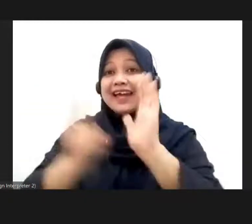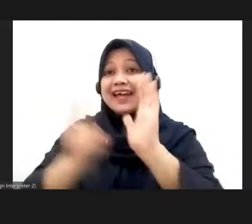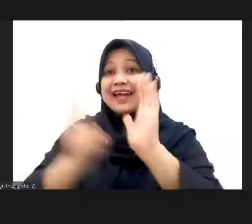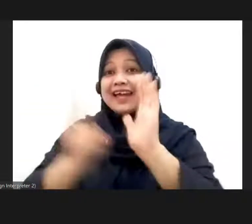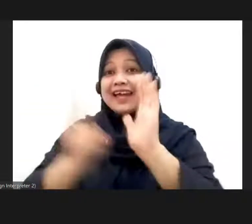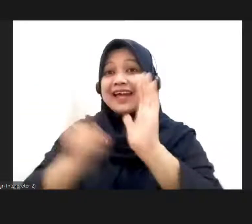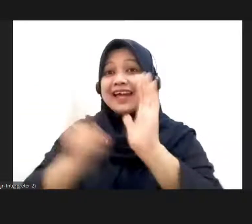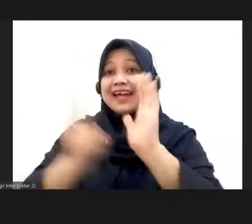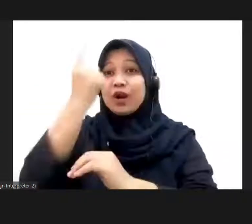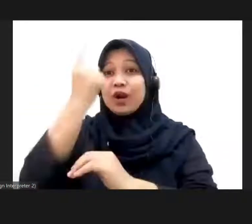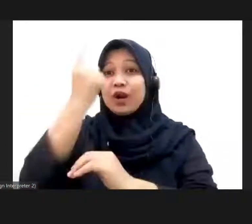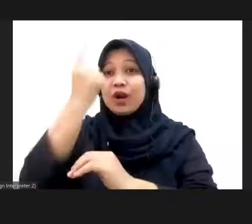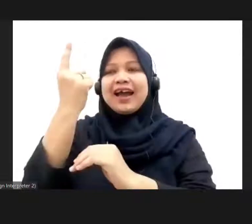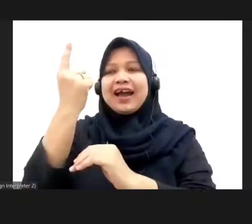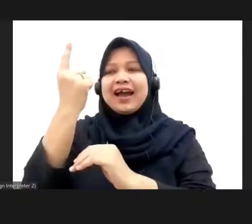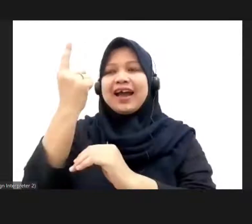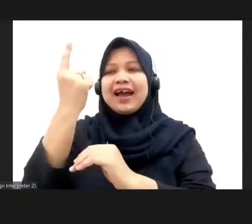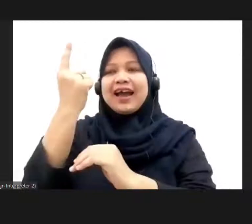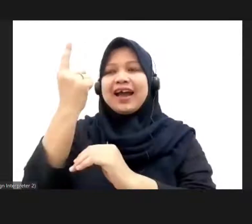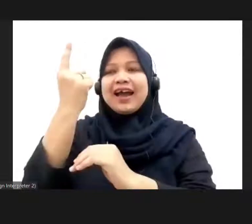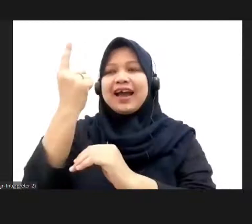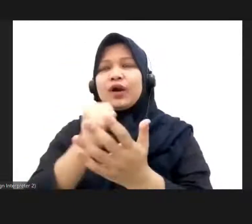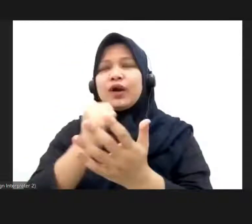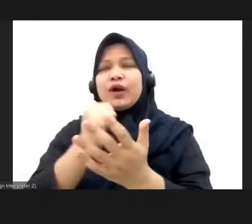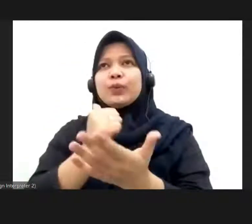and it is really very